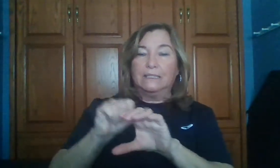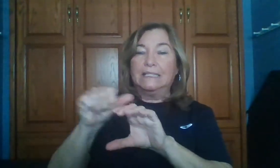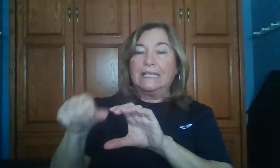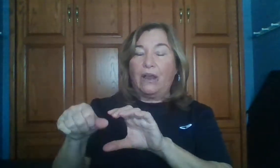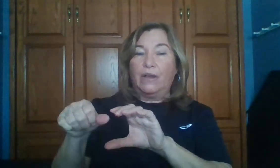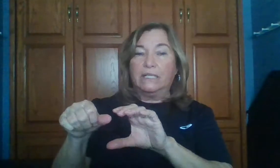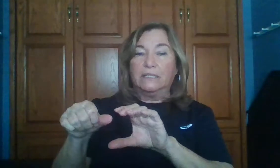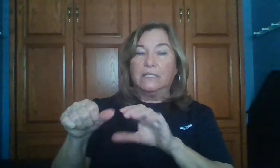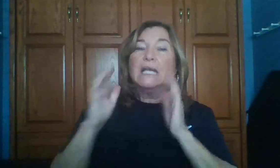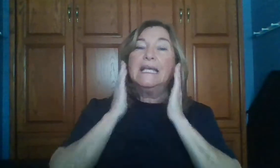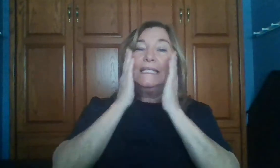Towel.